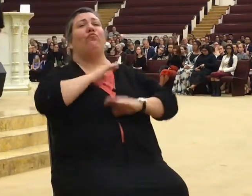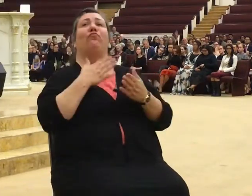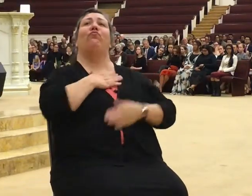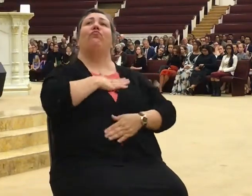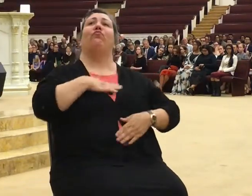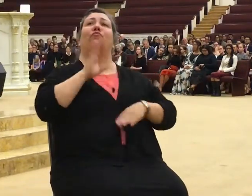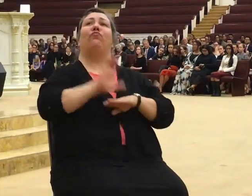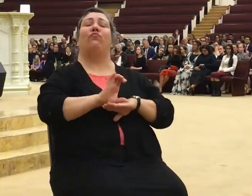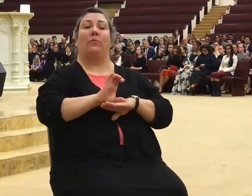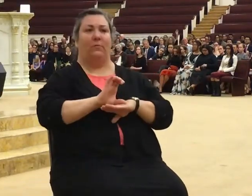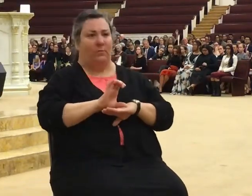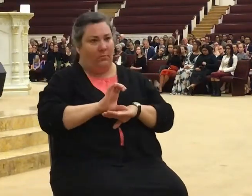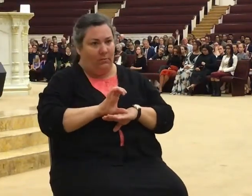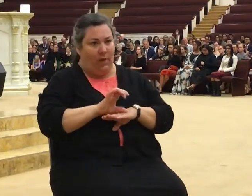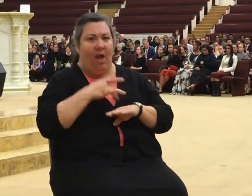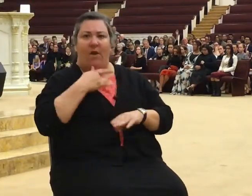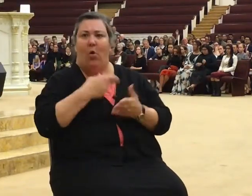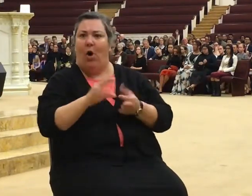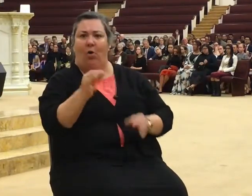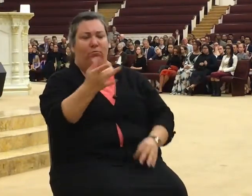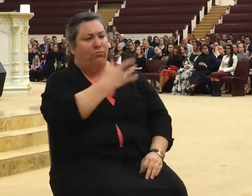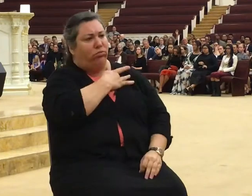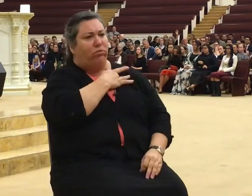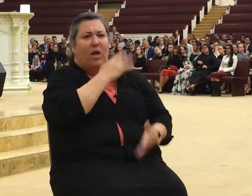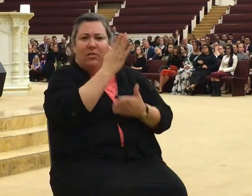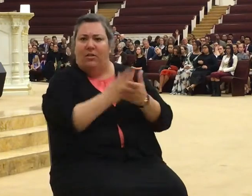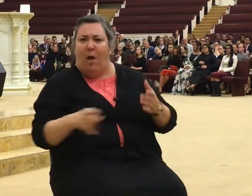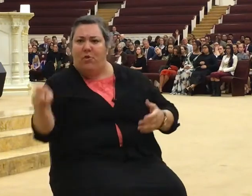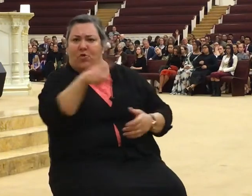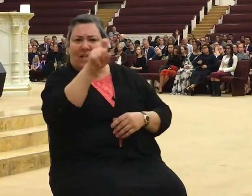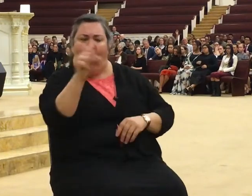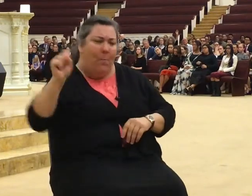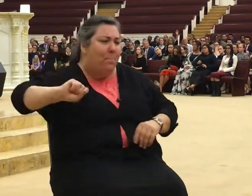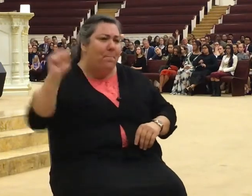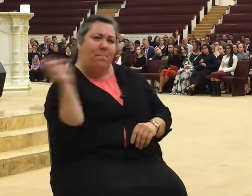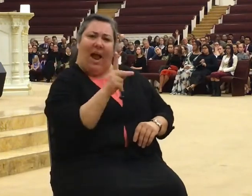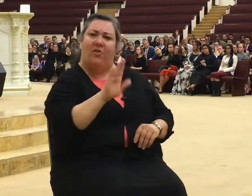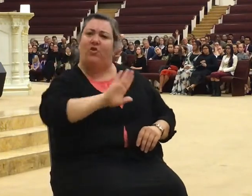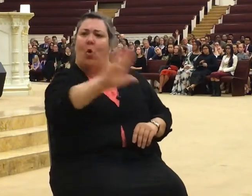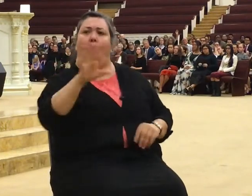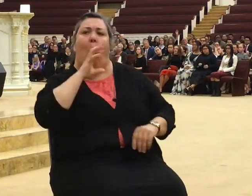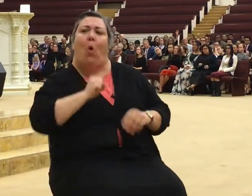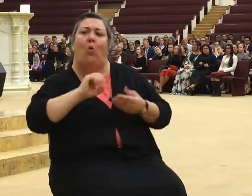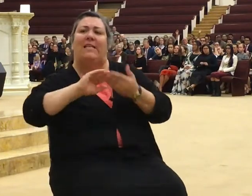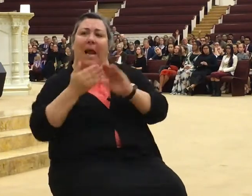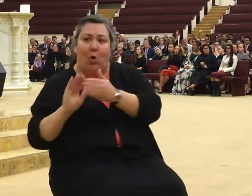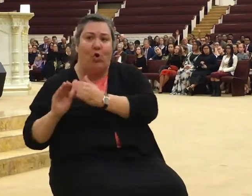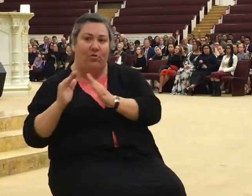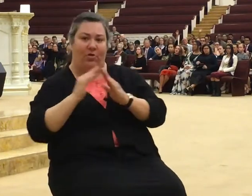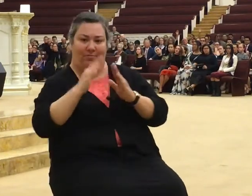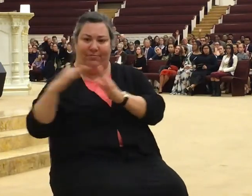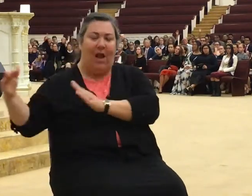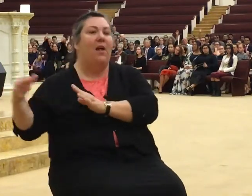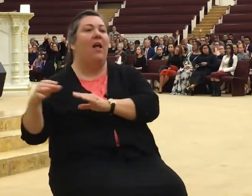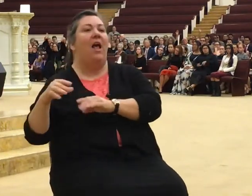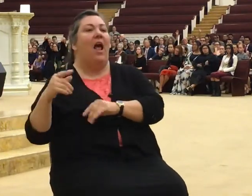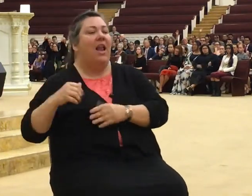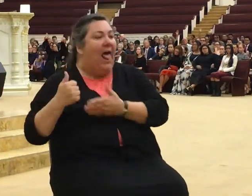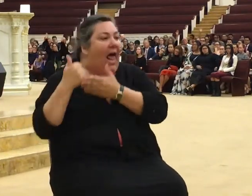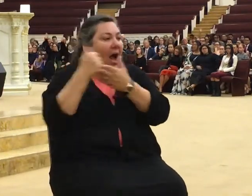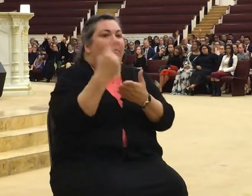I felt the Holy Ghost tell me, some of you need to go back to the neighborhood you came out of and go be more than a conqueror and